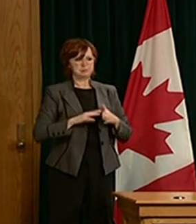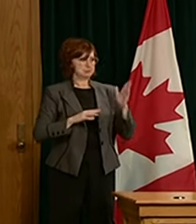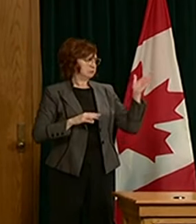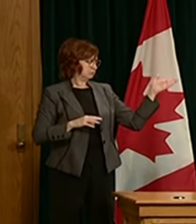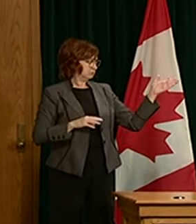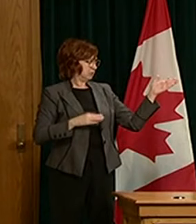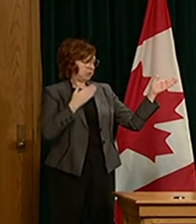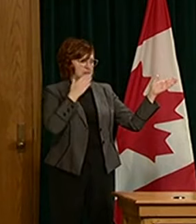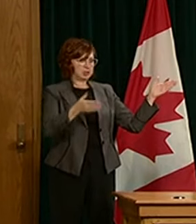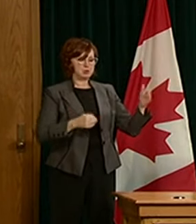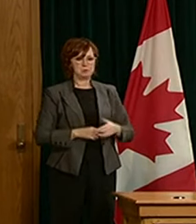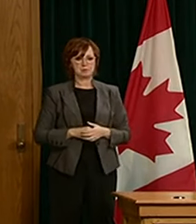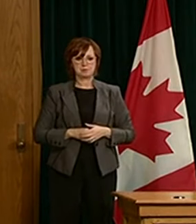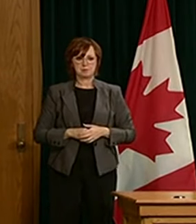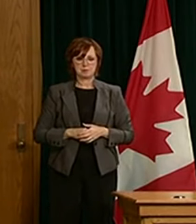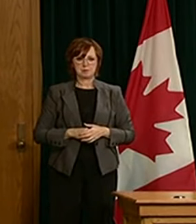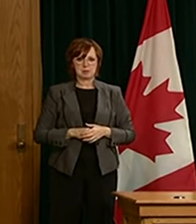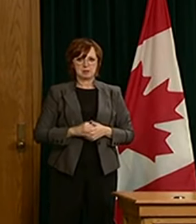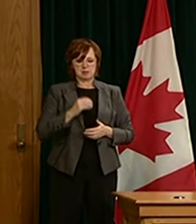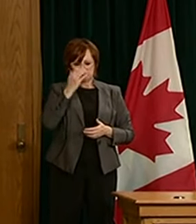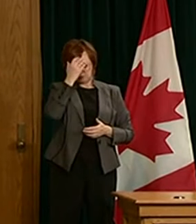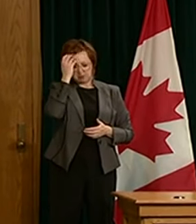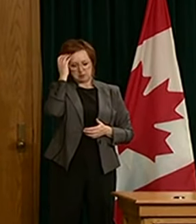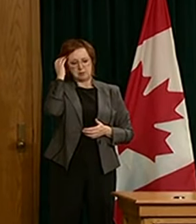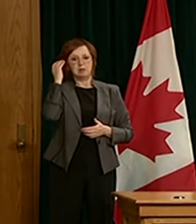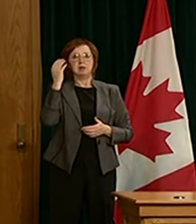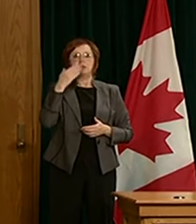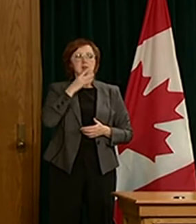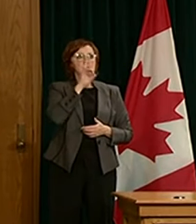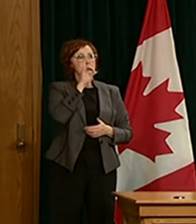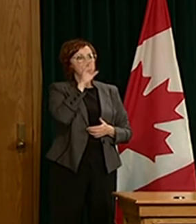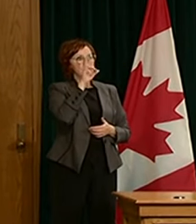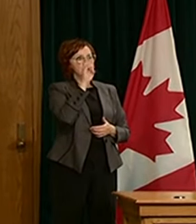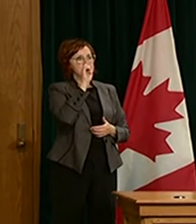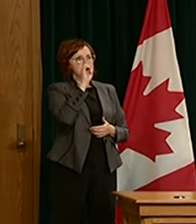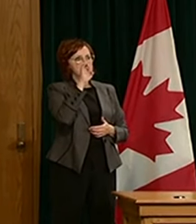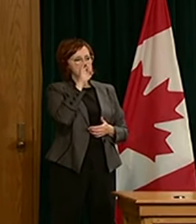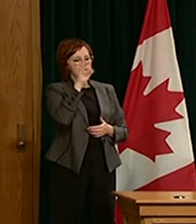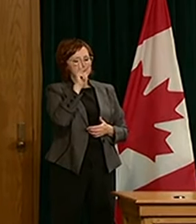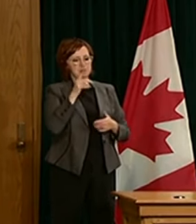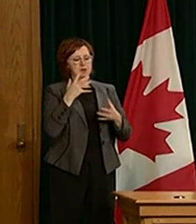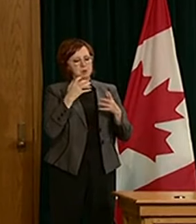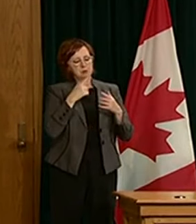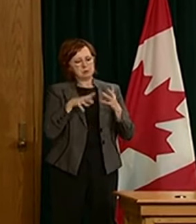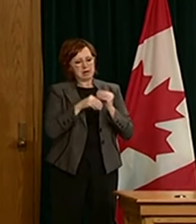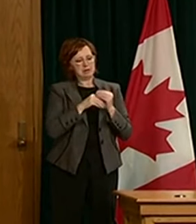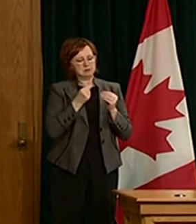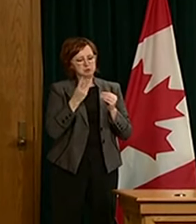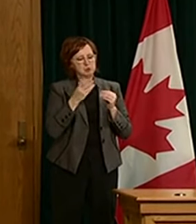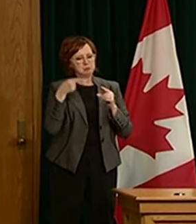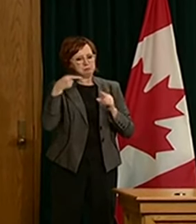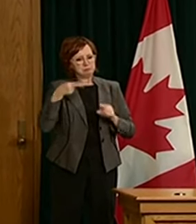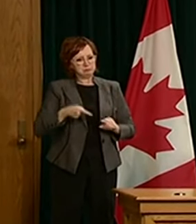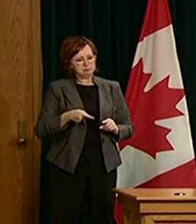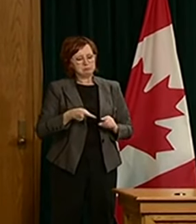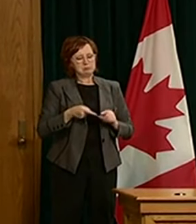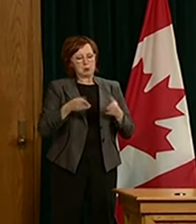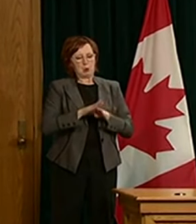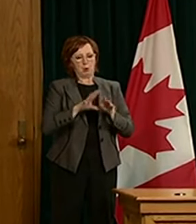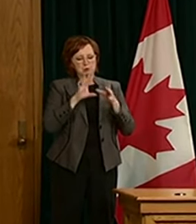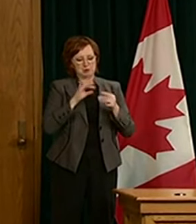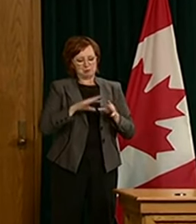Derek. I want to add some very quick closing remarks. There was a significant level of detail in this presentation, and I want to